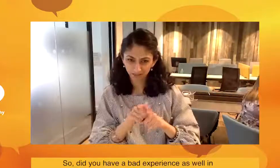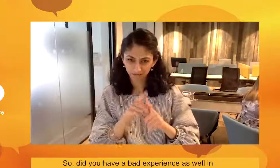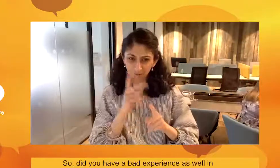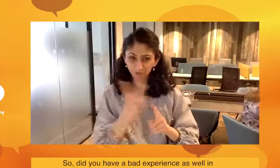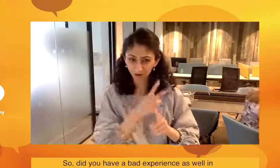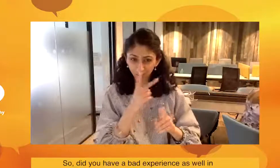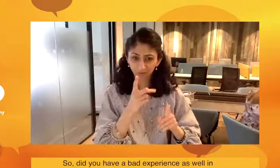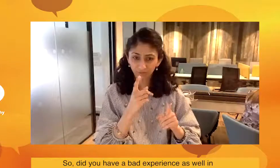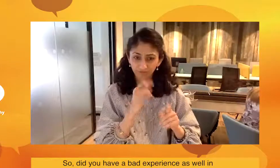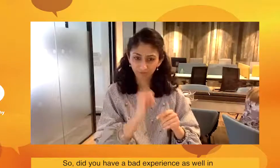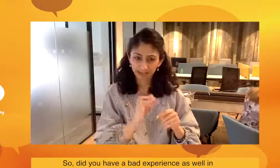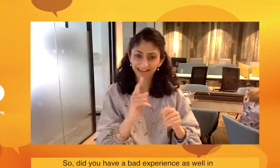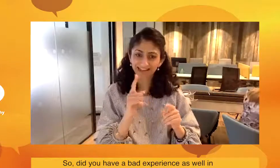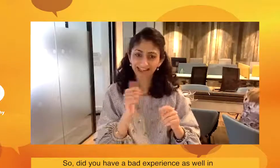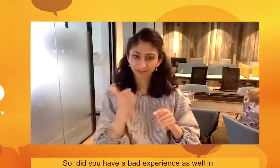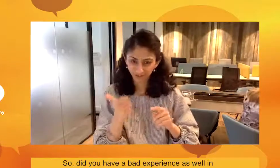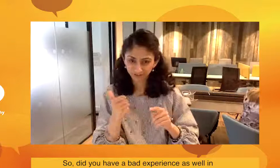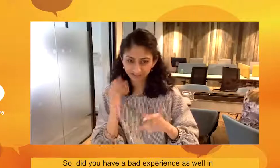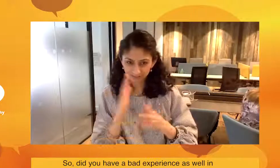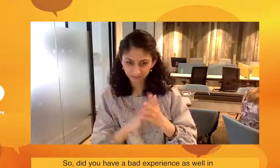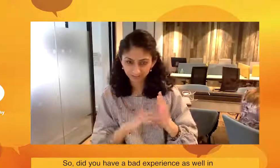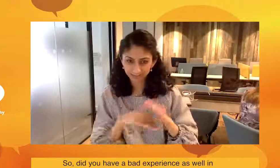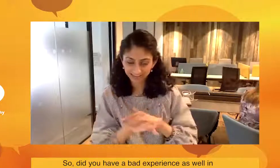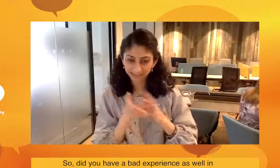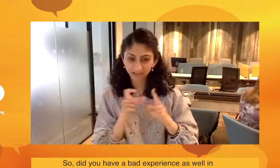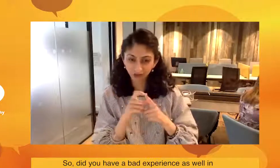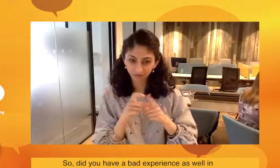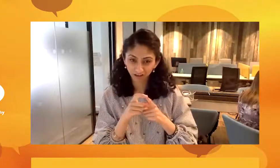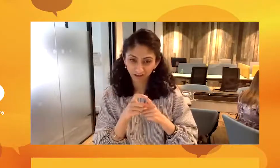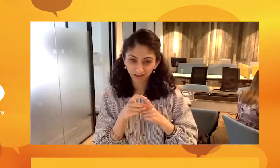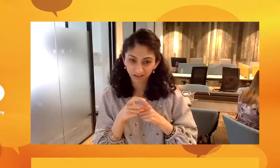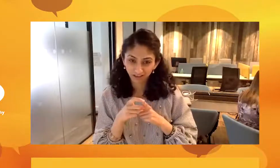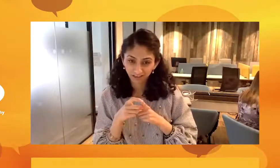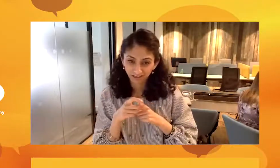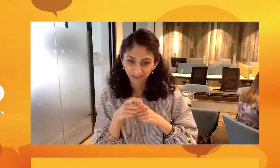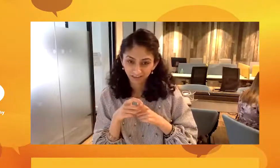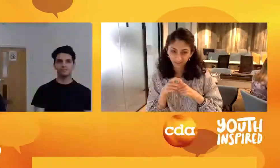So did you have a bad experience as well in Dover and then a good experience?